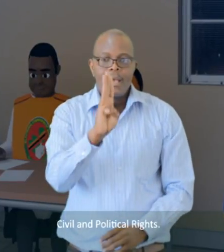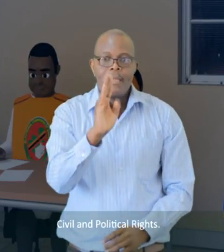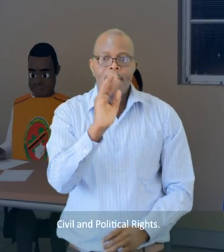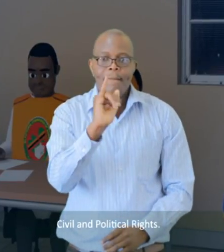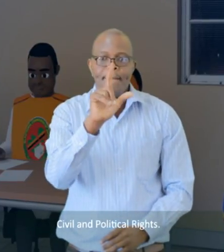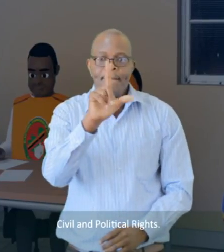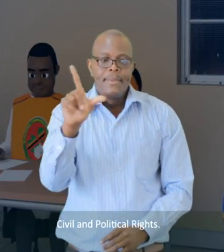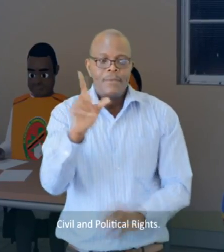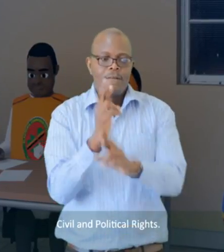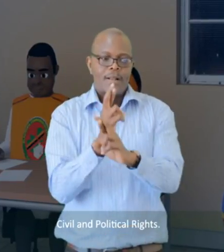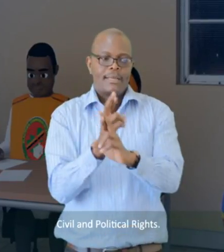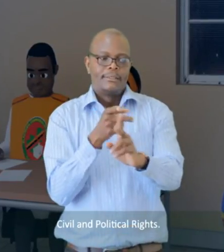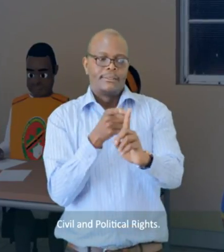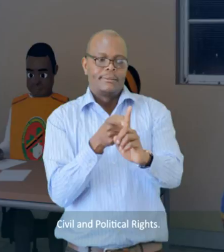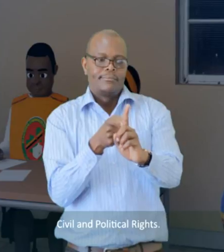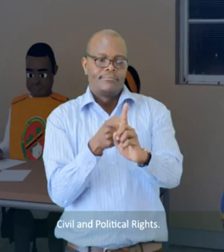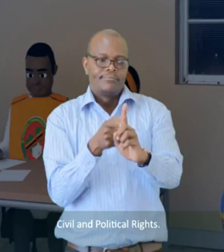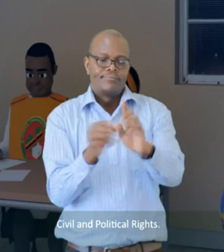Civil and political rights.